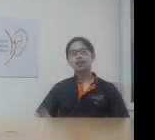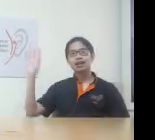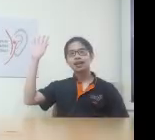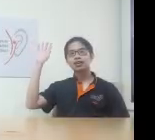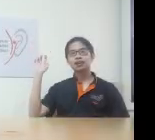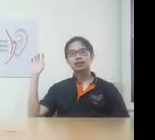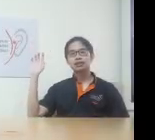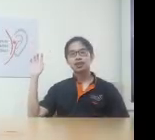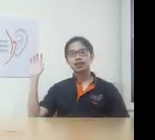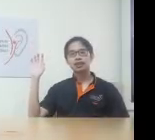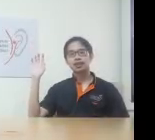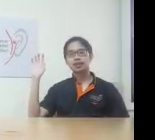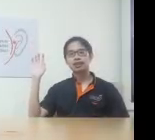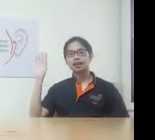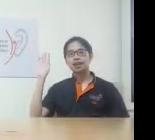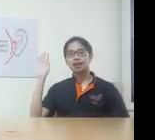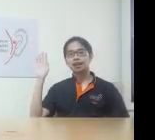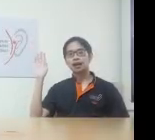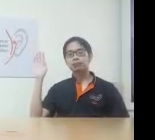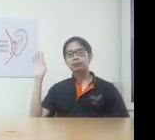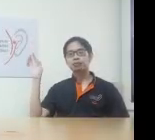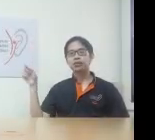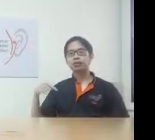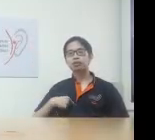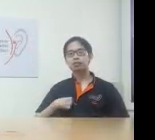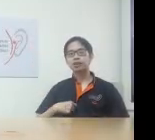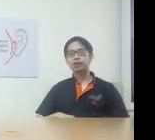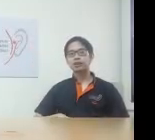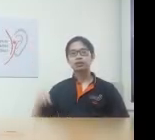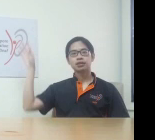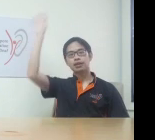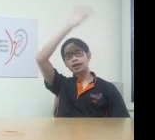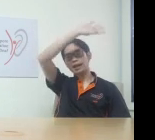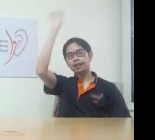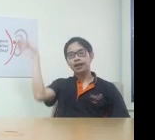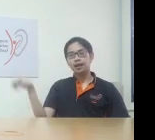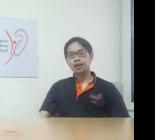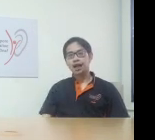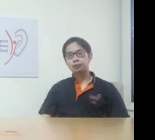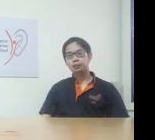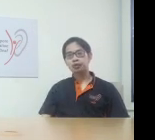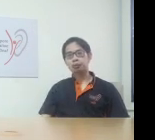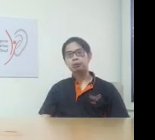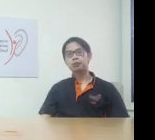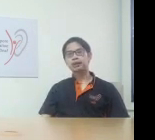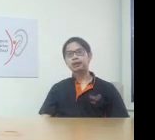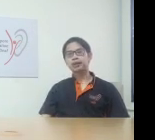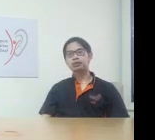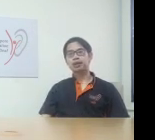Hello, my name is Jason. I'm the videographer for this video and I'm a student of Republic Polytechnic as well